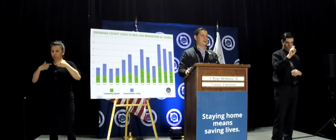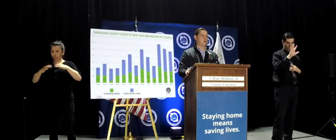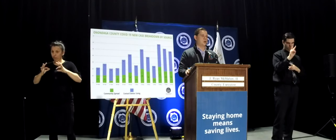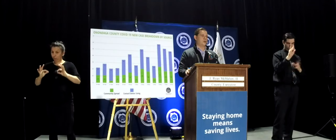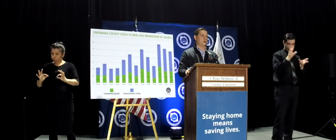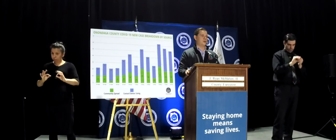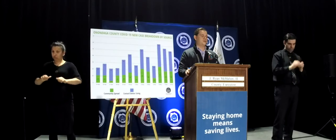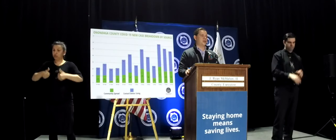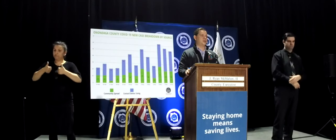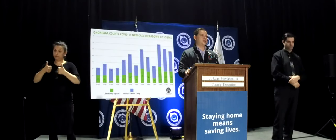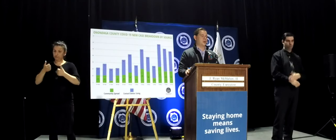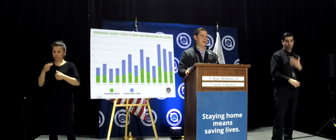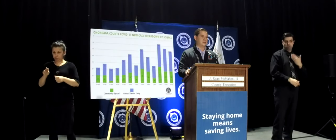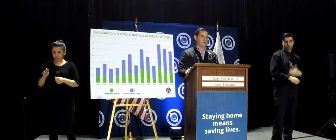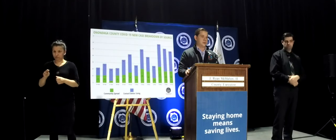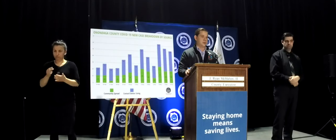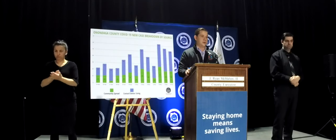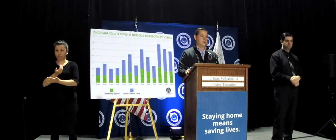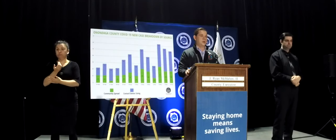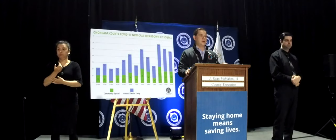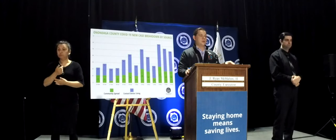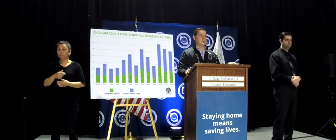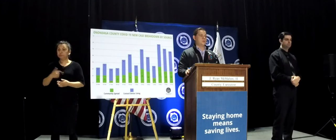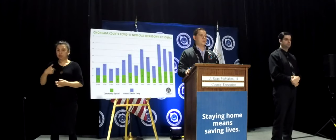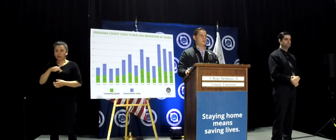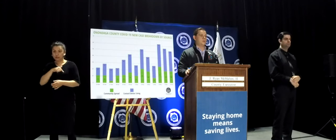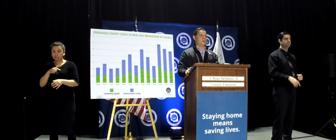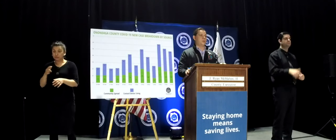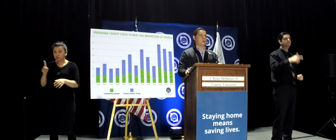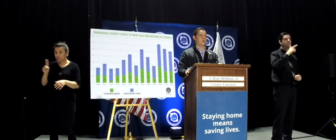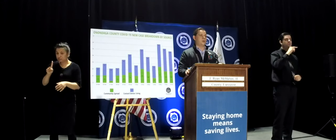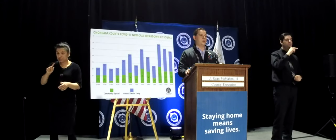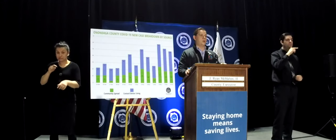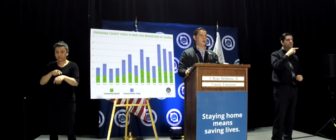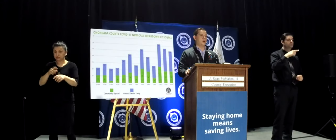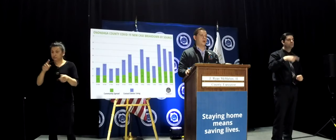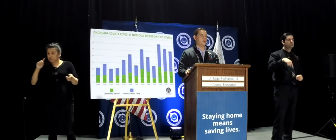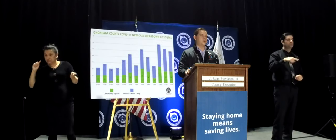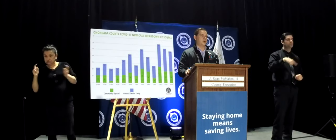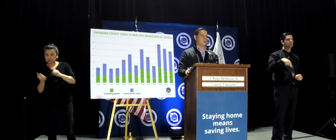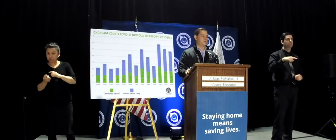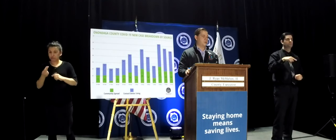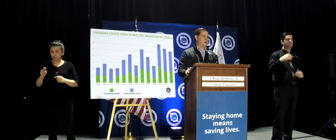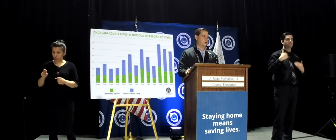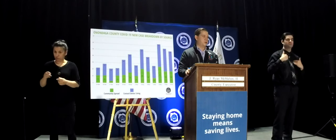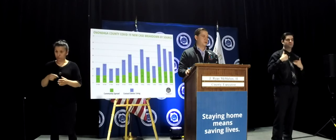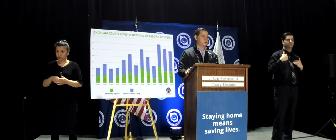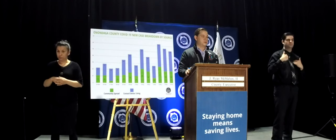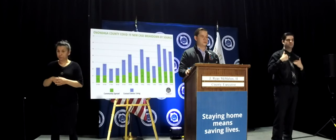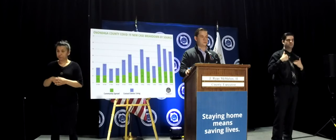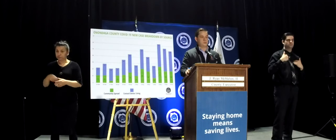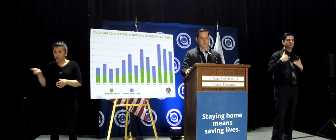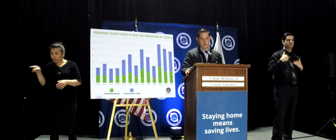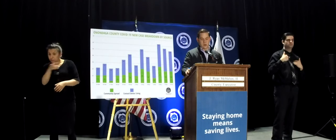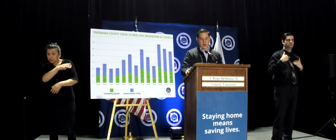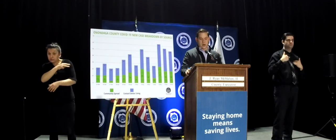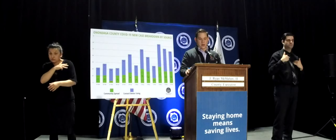who has COVID have changed drastically. People who are in nursing homes with medical